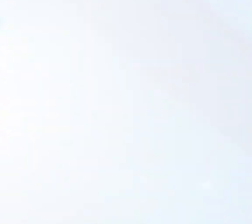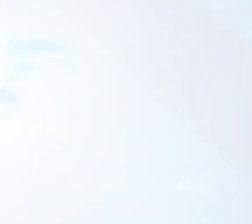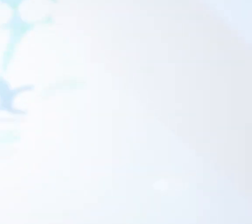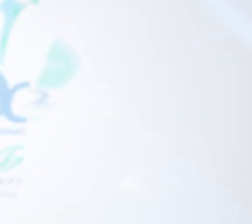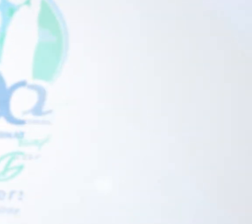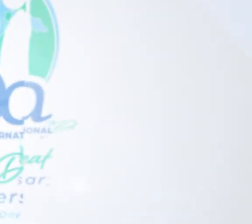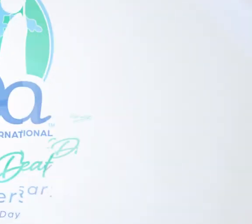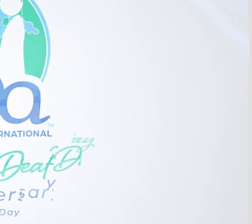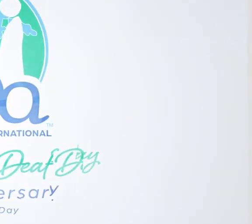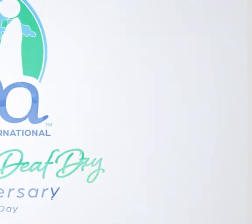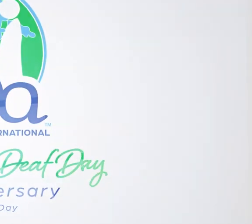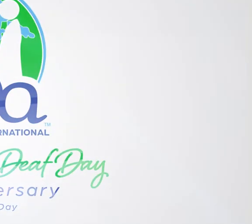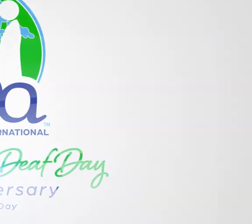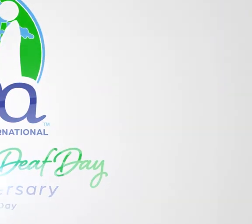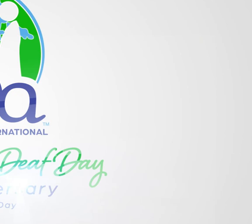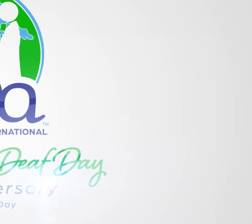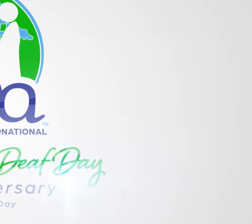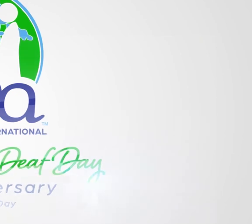Transcription by